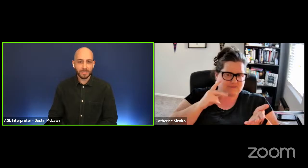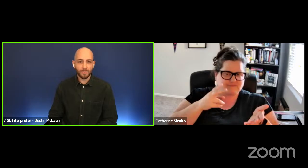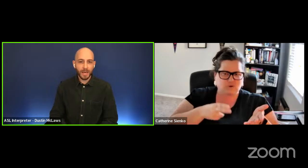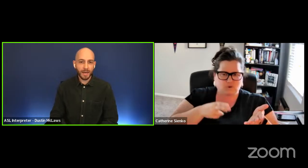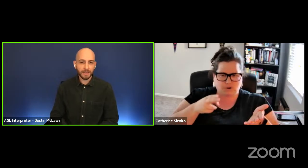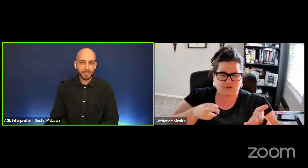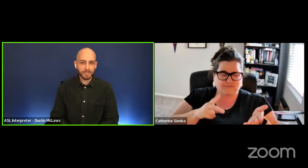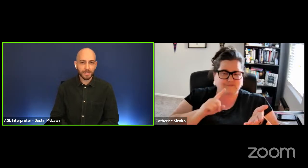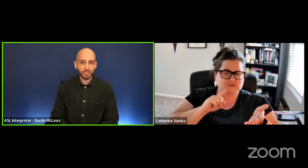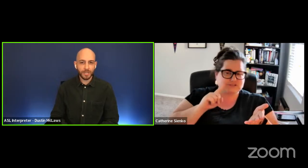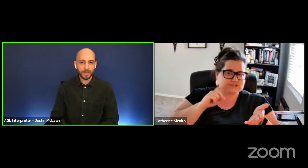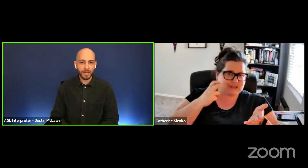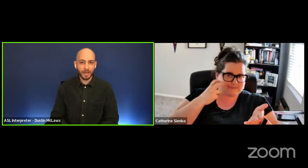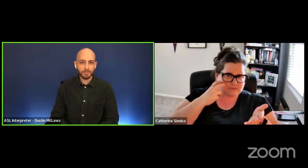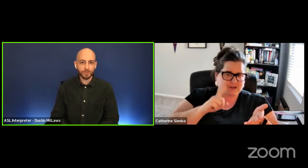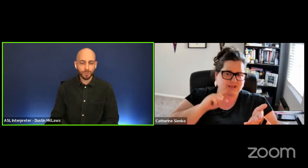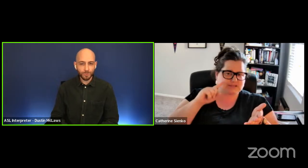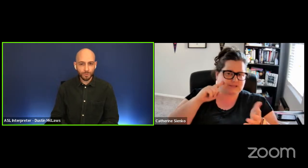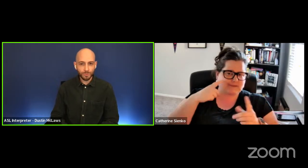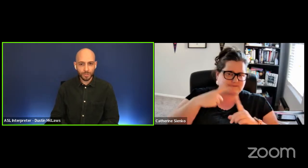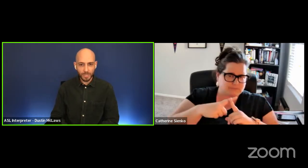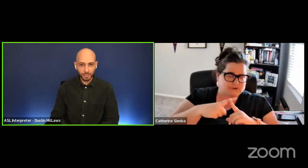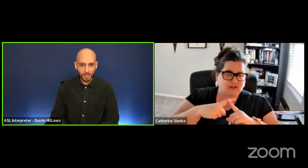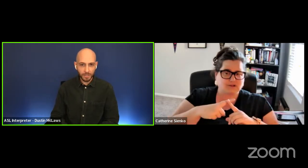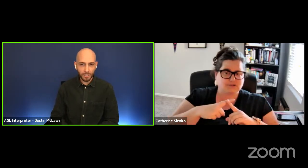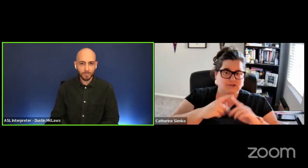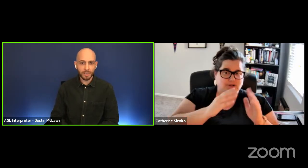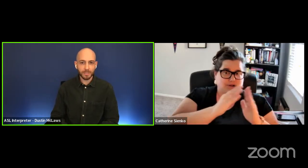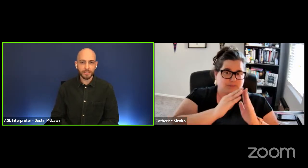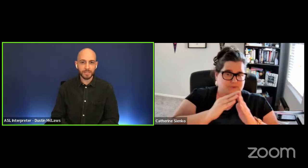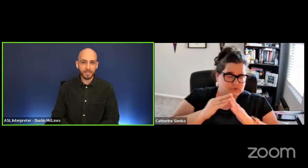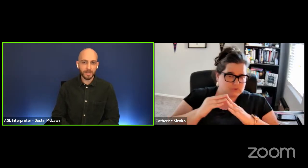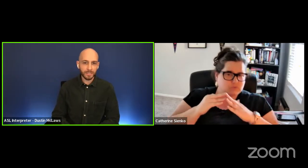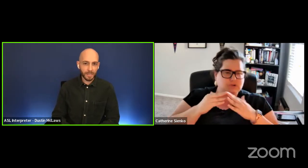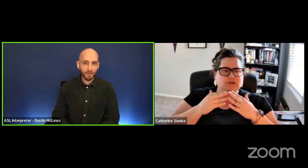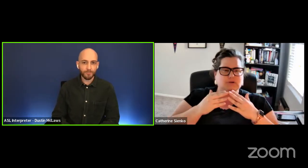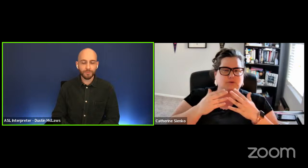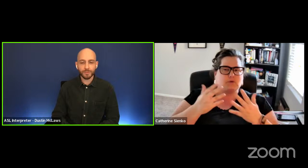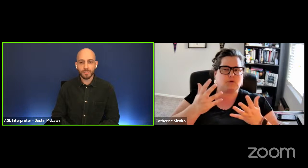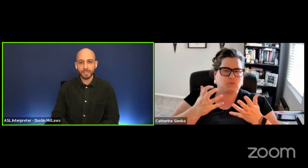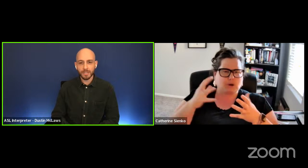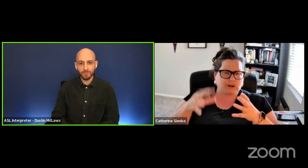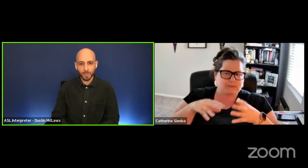It was asked that we add this agenda item to the agenda because